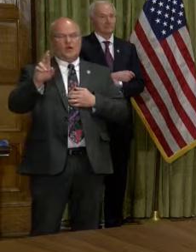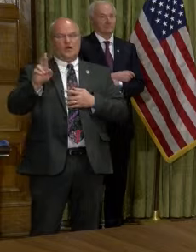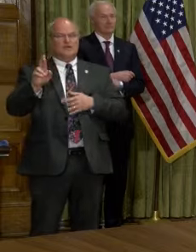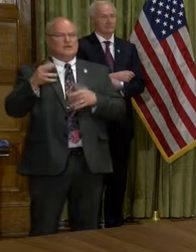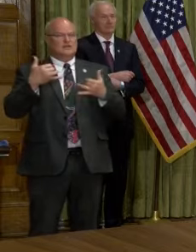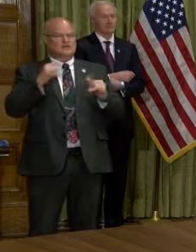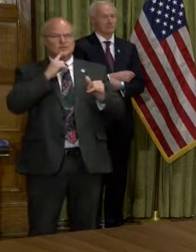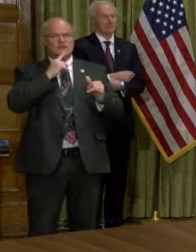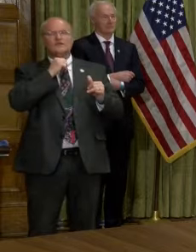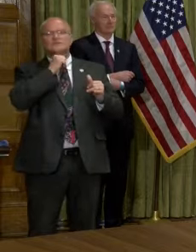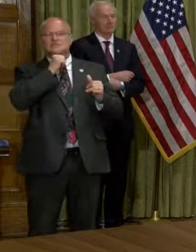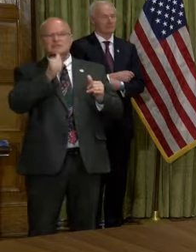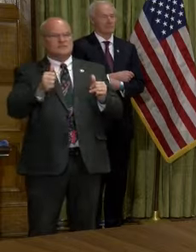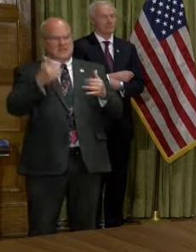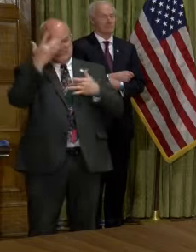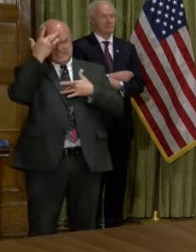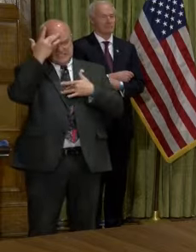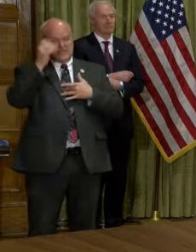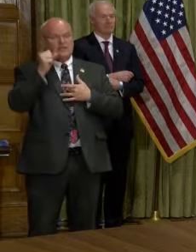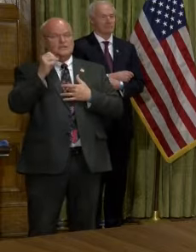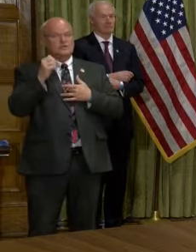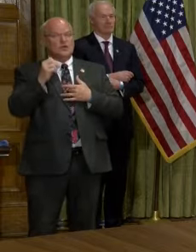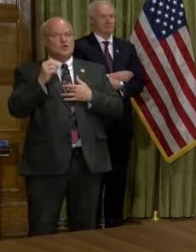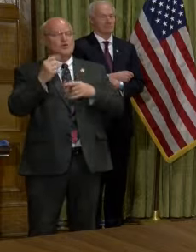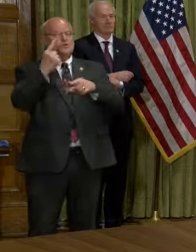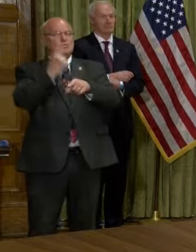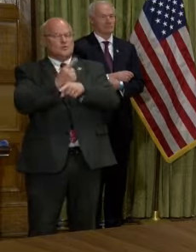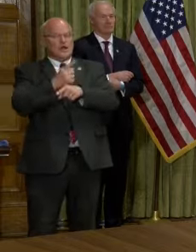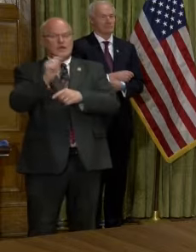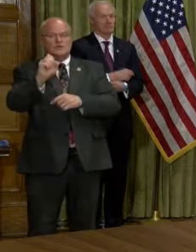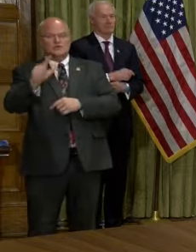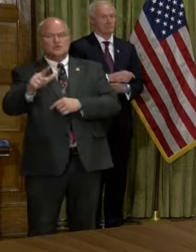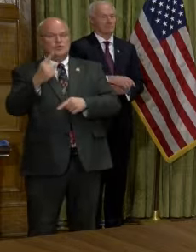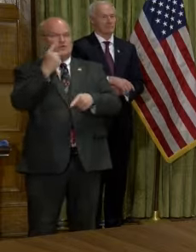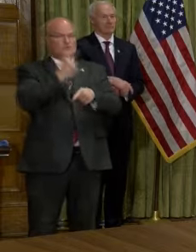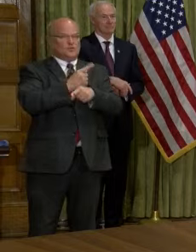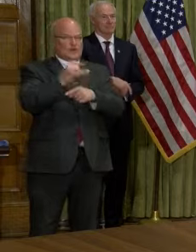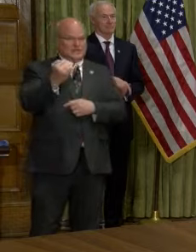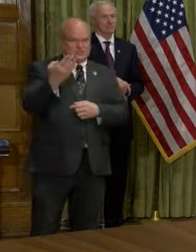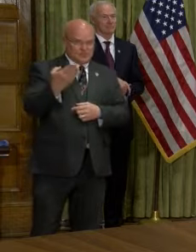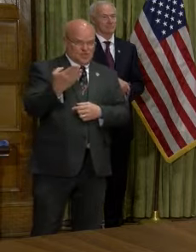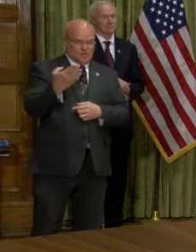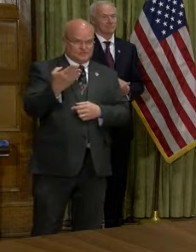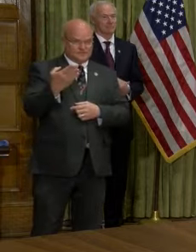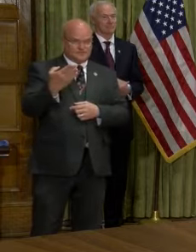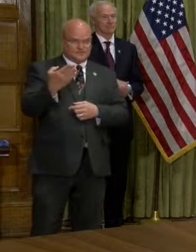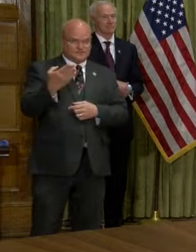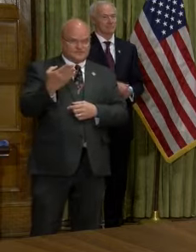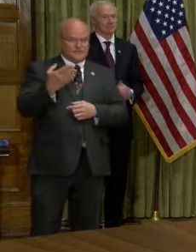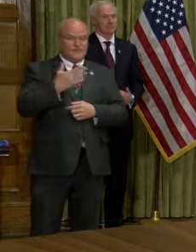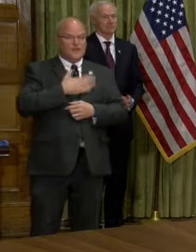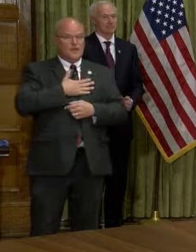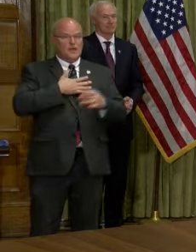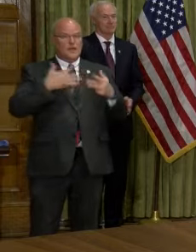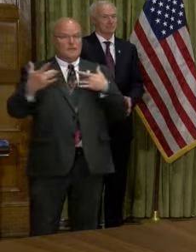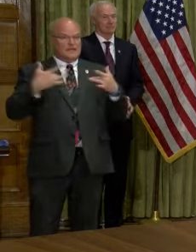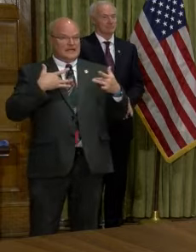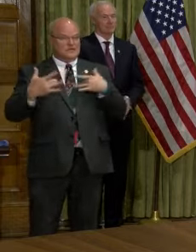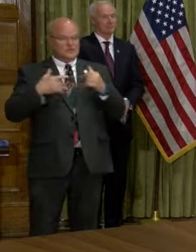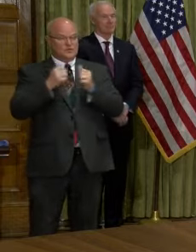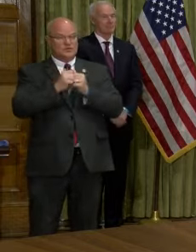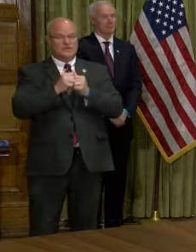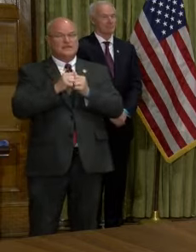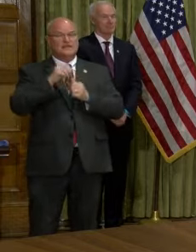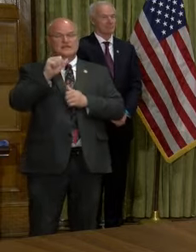were not shedding virus at that time. So it's a matter of the right tool for the right job. My concern with